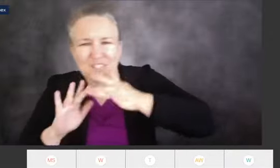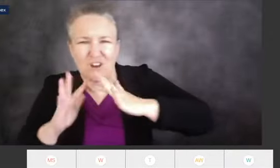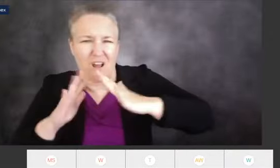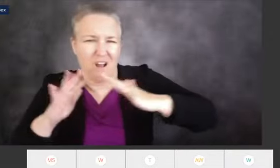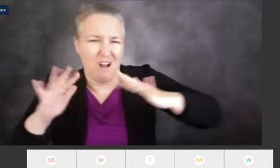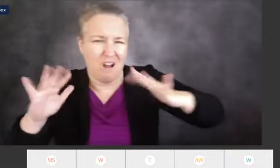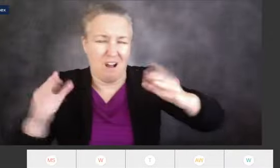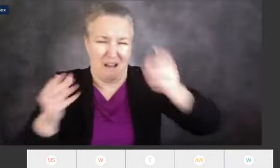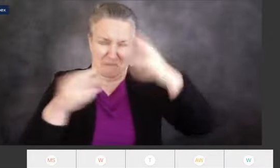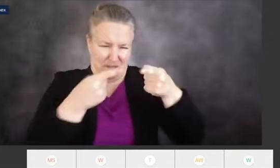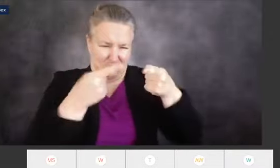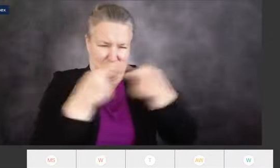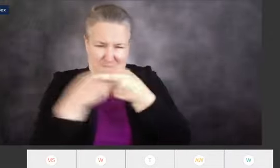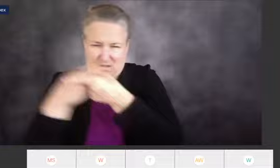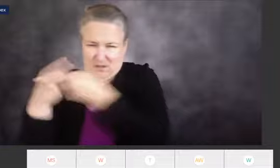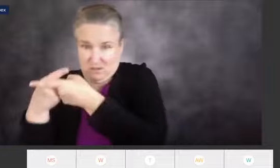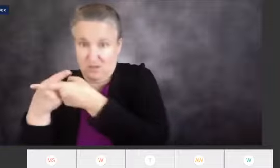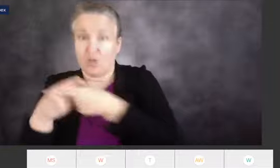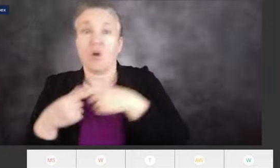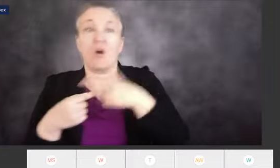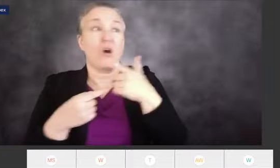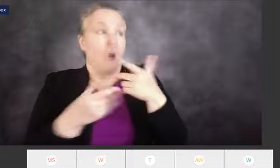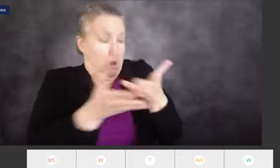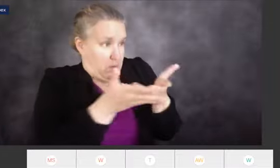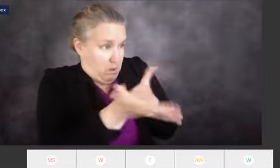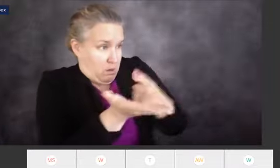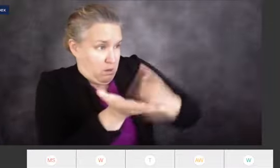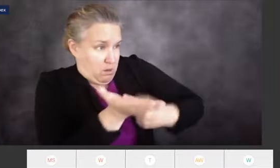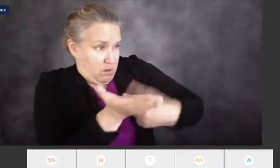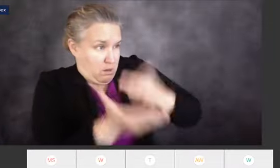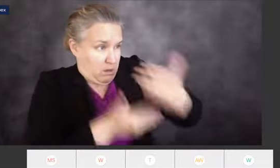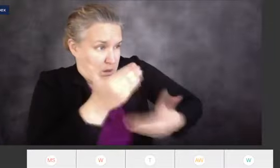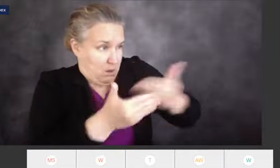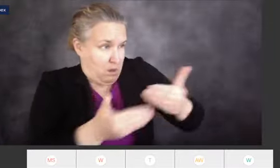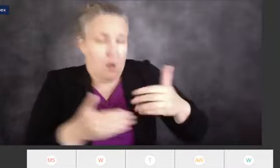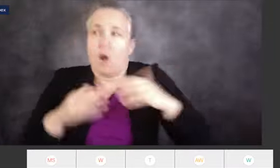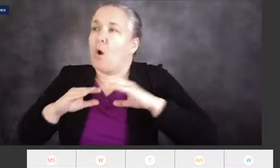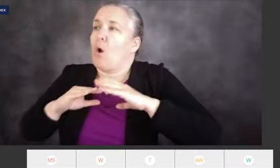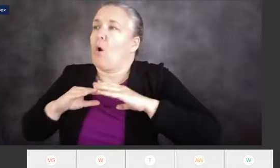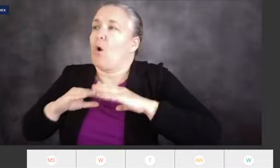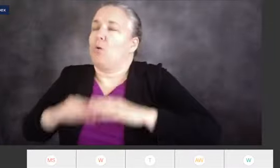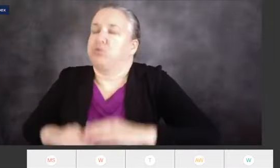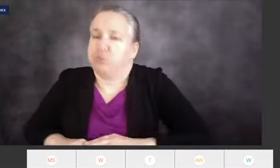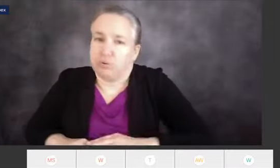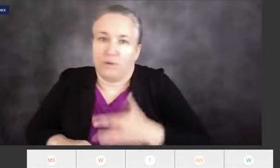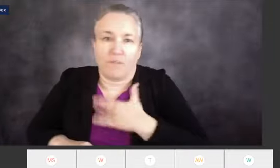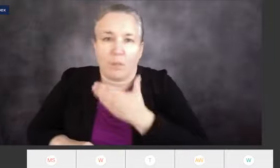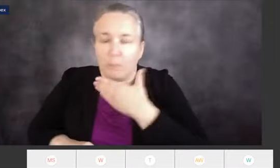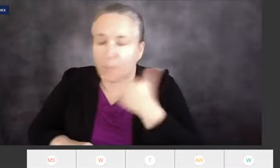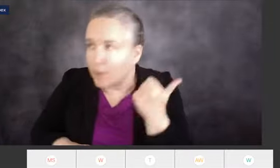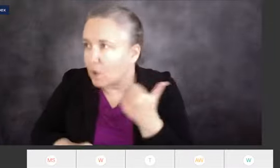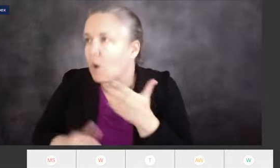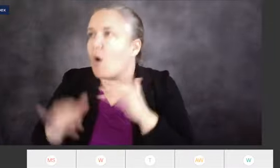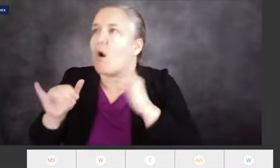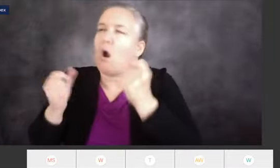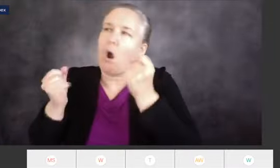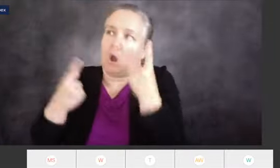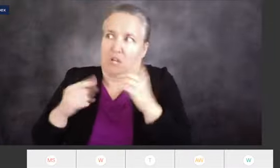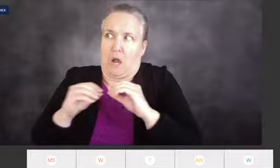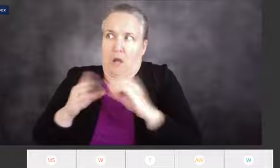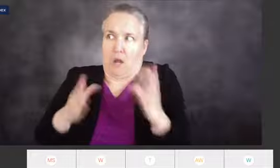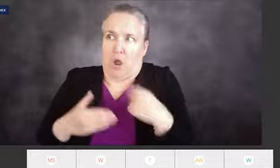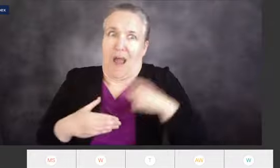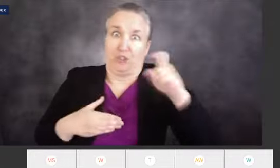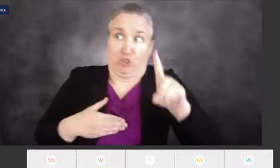So our contact tracers say that once they're done talking with people, they are so greatly relieved. They're very clear about what they should and